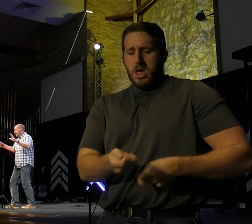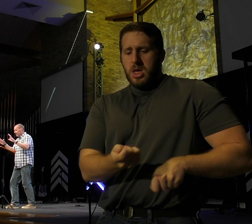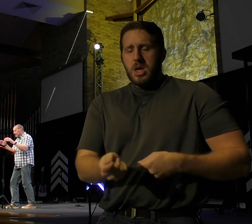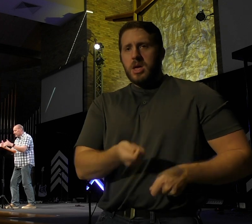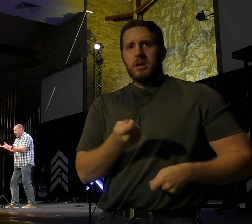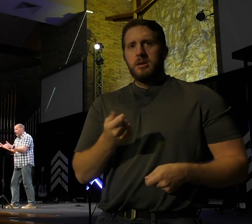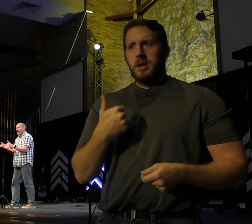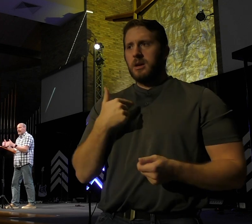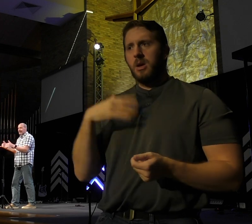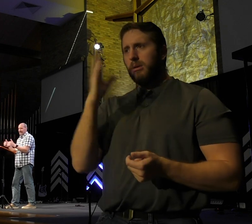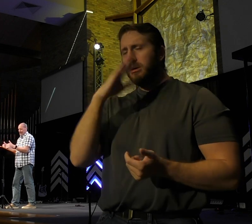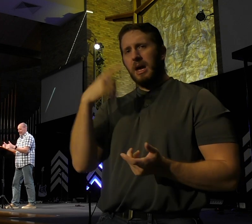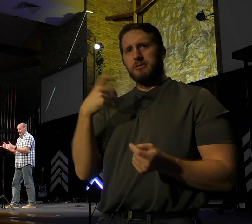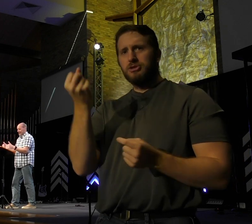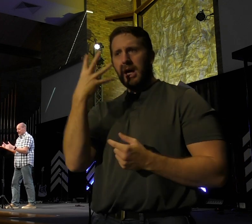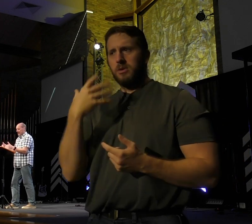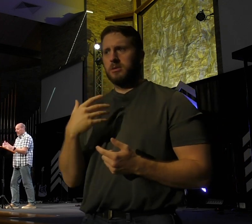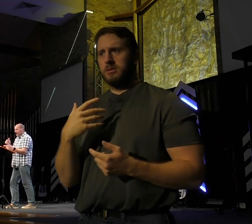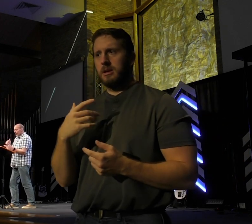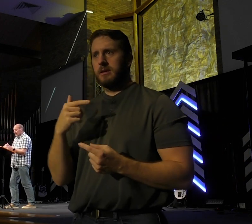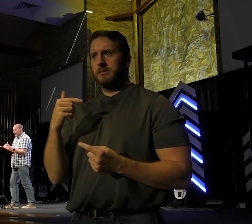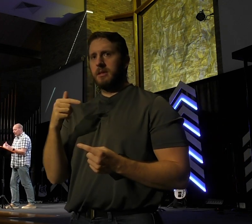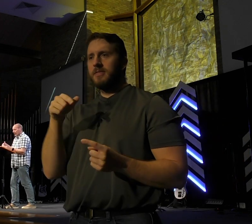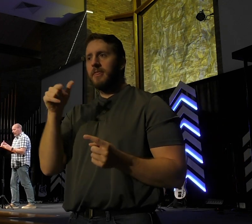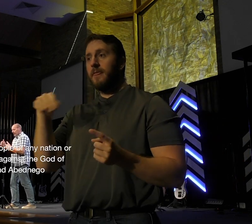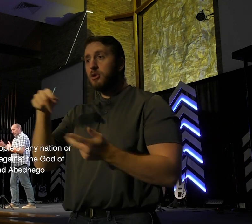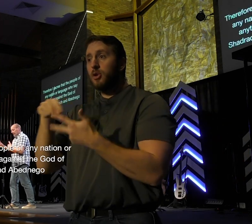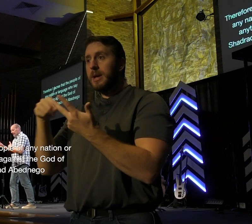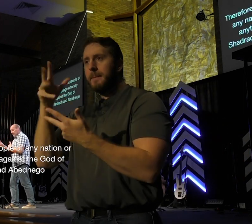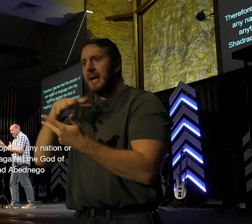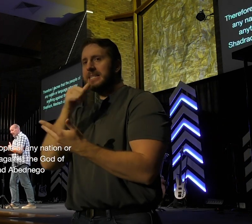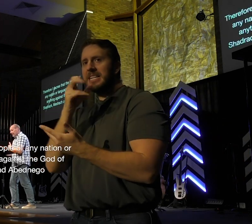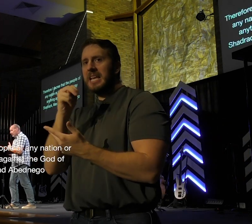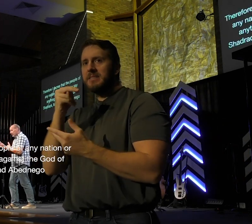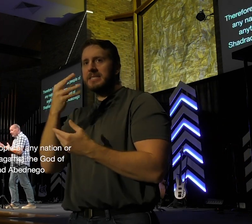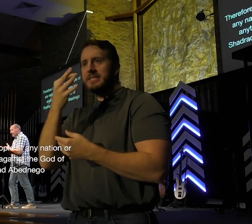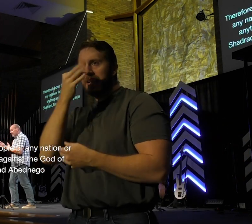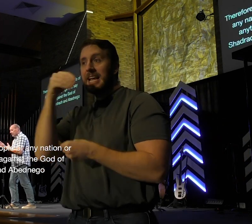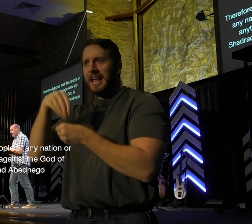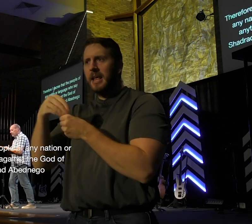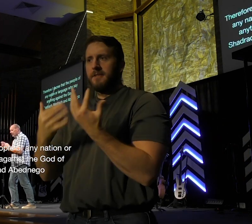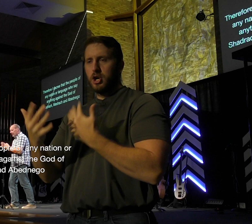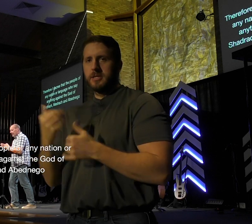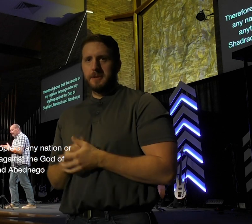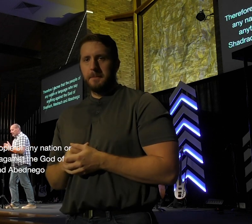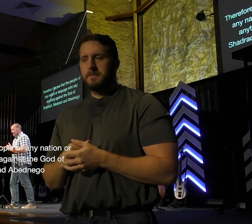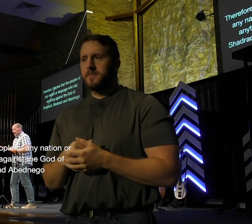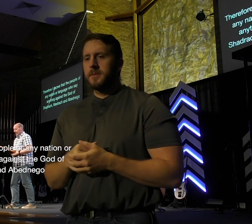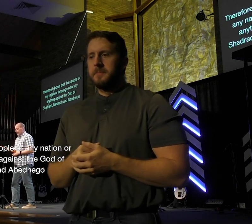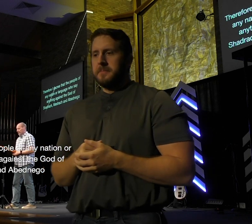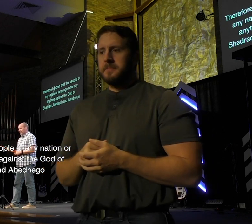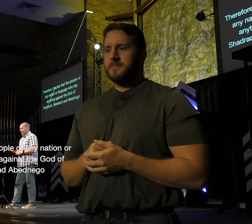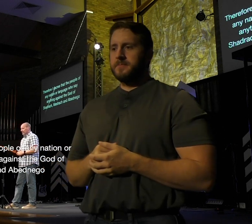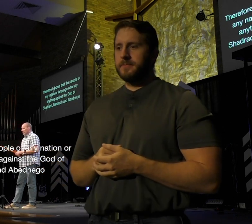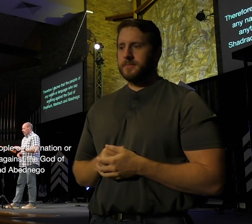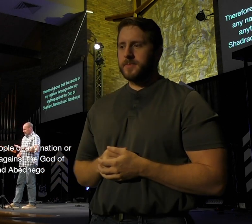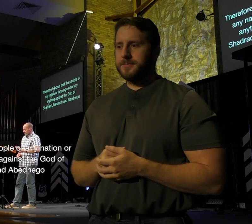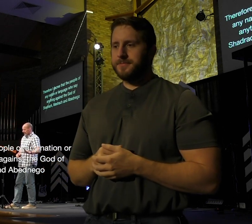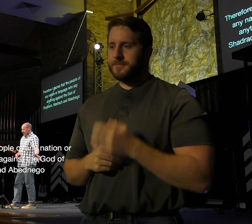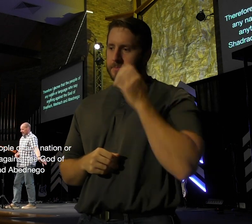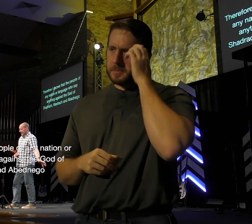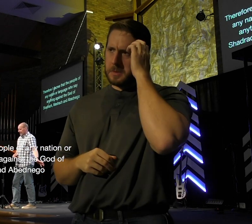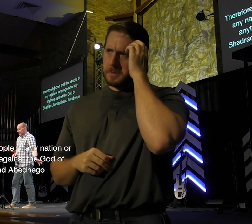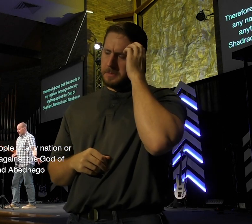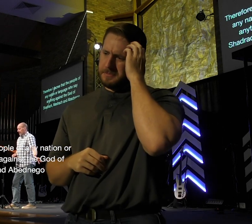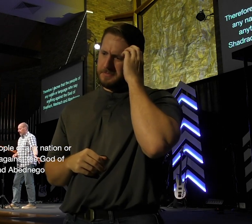smell like smoke. This is how miraculous this is, okay? "Therefore," Nebuchadnezzar says, "I decree that the people of any nation or language who